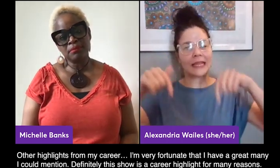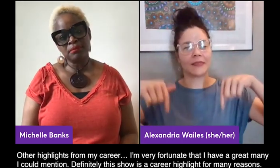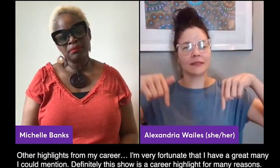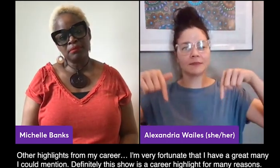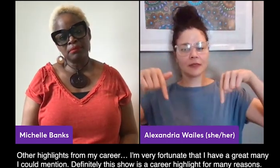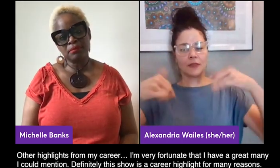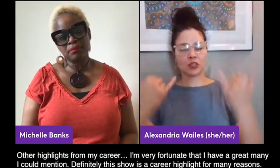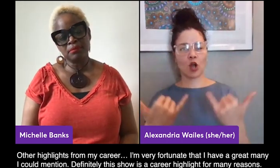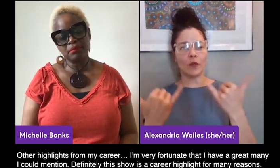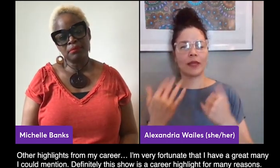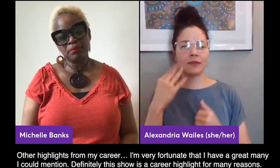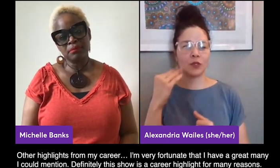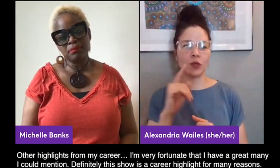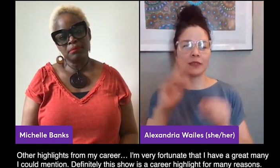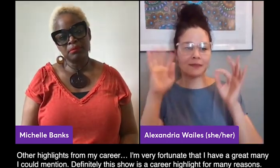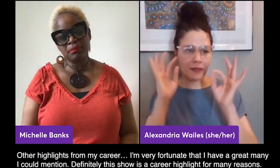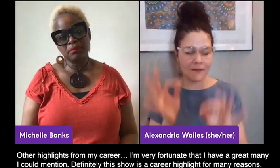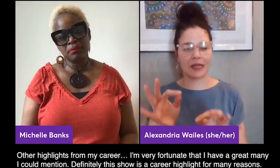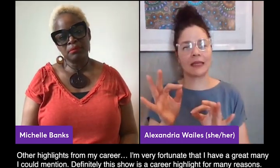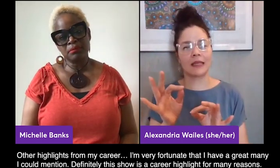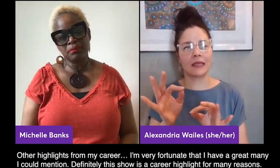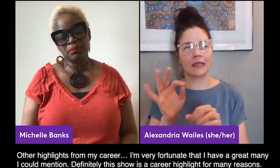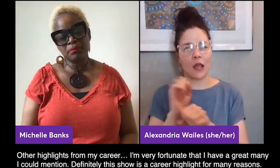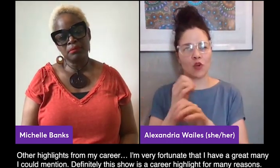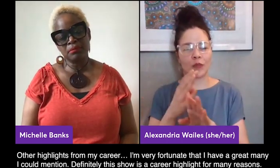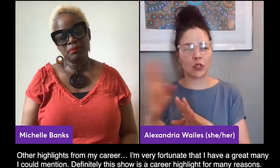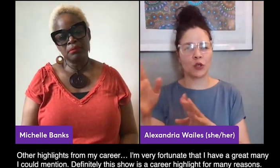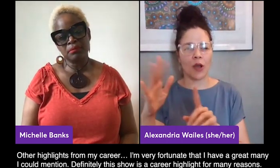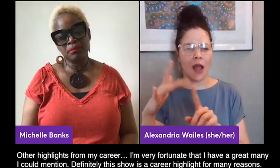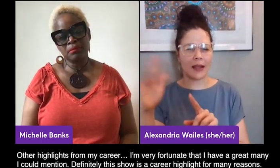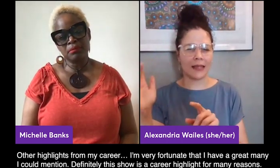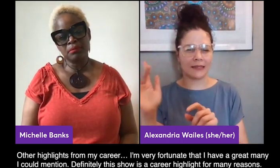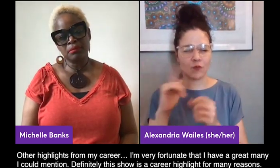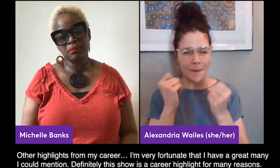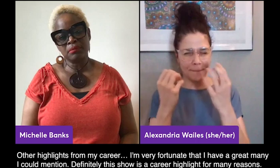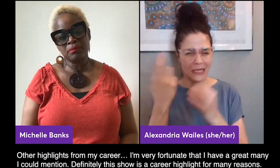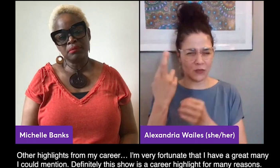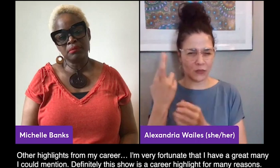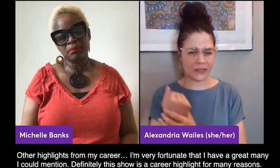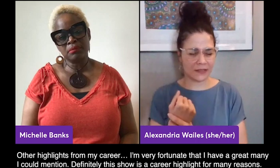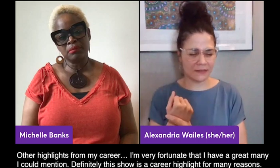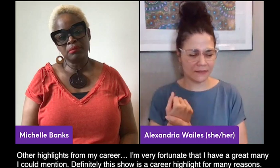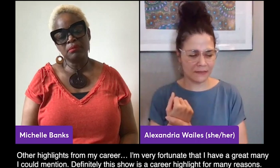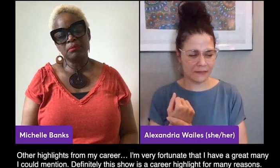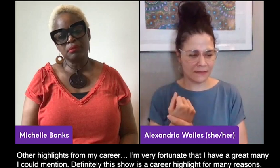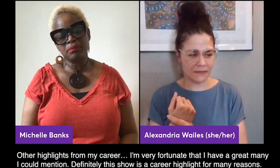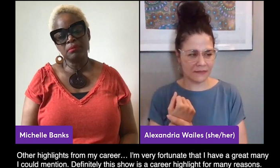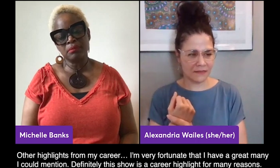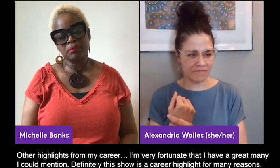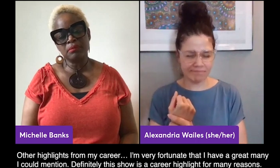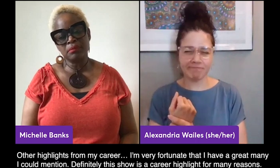mention. Definitely this show is a career highlight for many reasons.